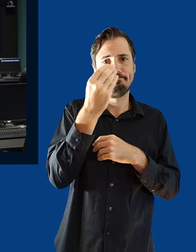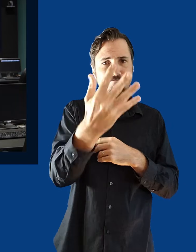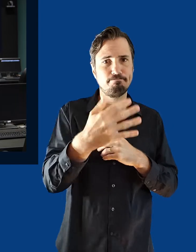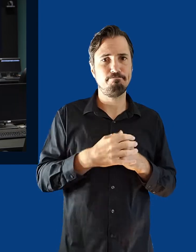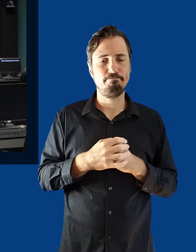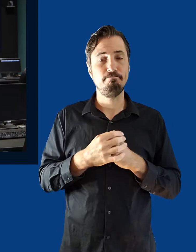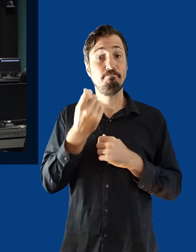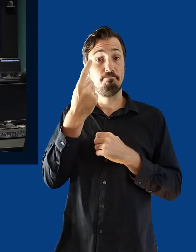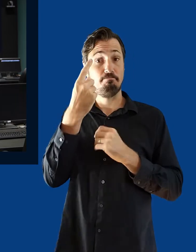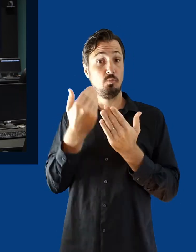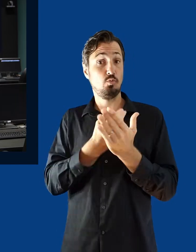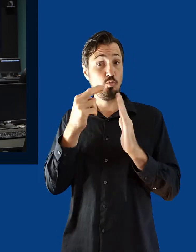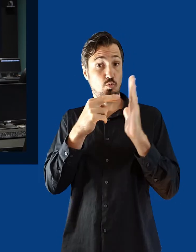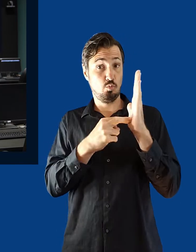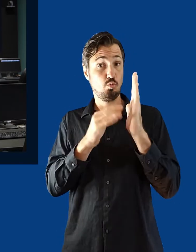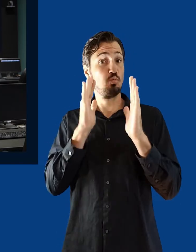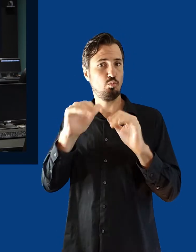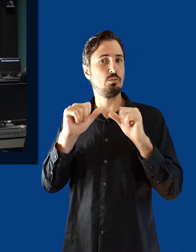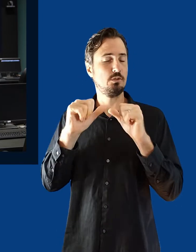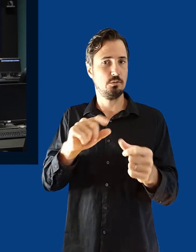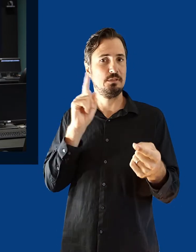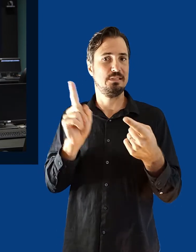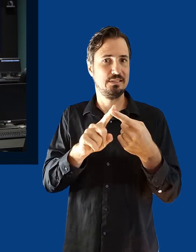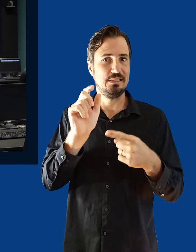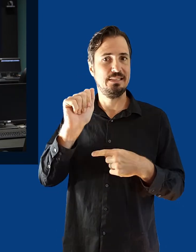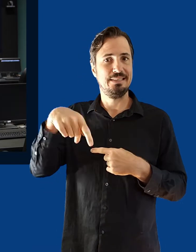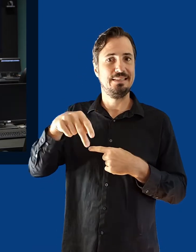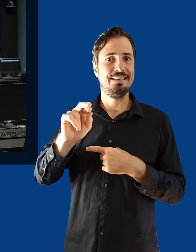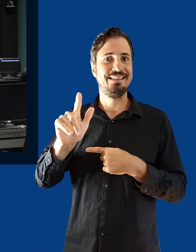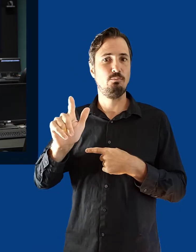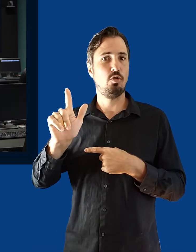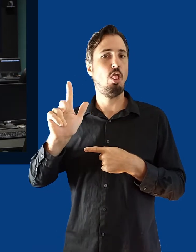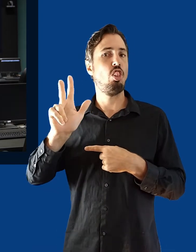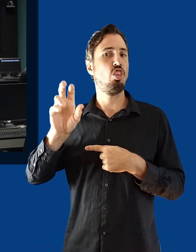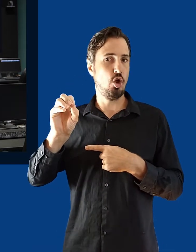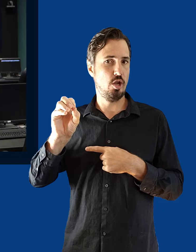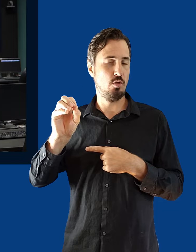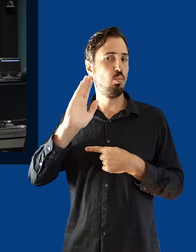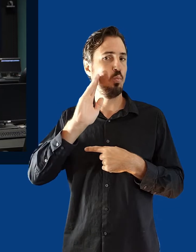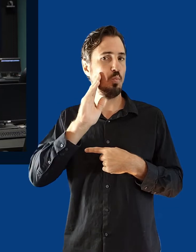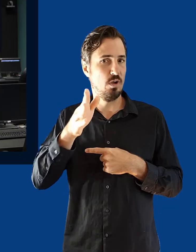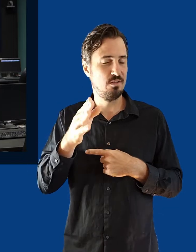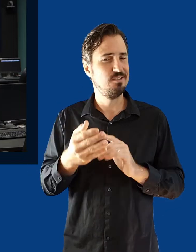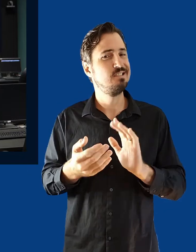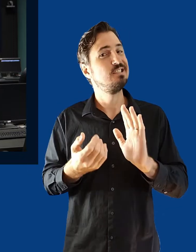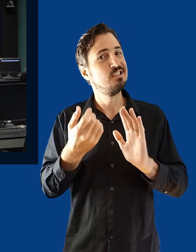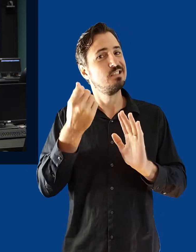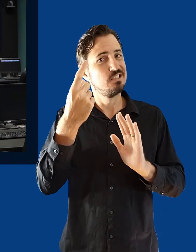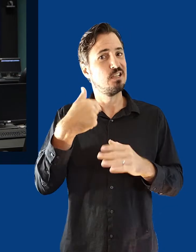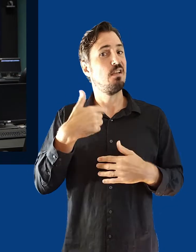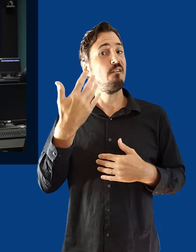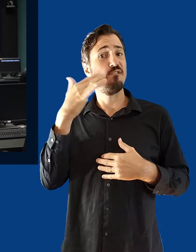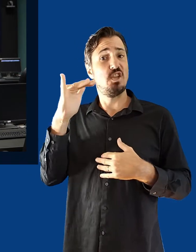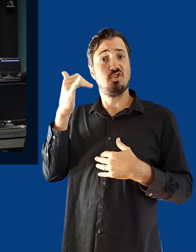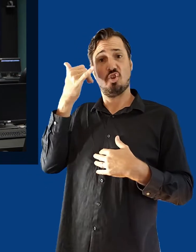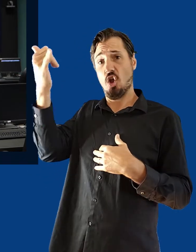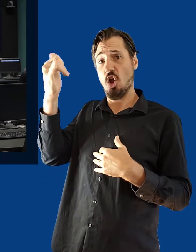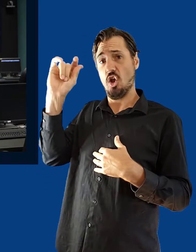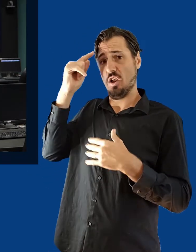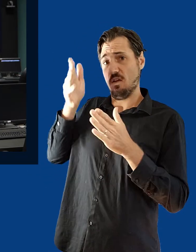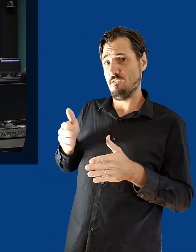30th, but I will tell you that all county mayors have been in contact with the governor about these orders, and they will likely be extended beyond